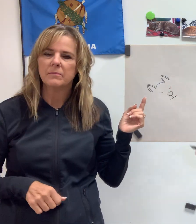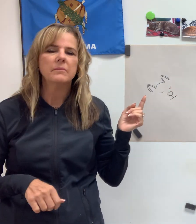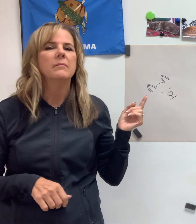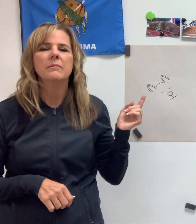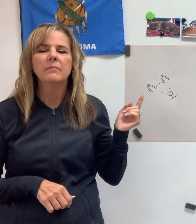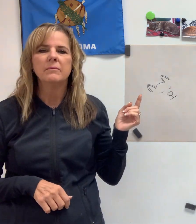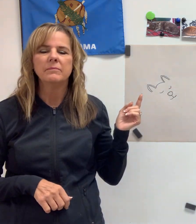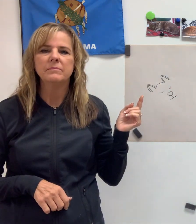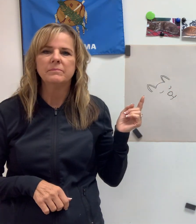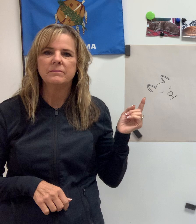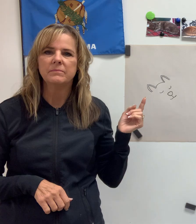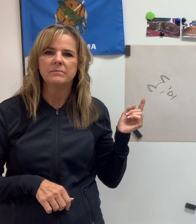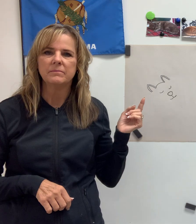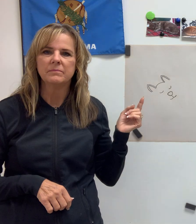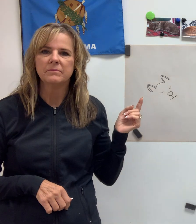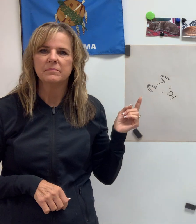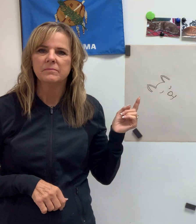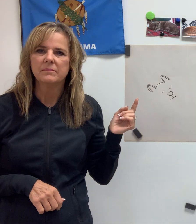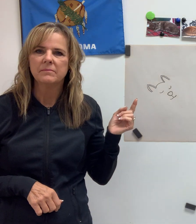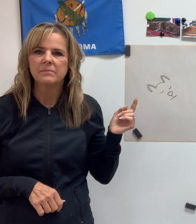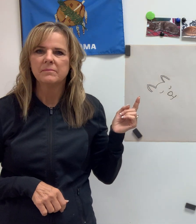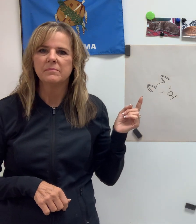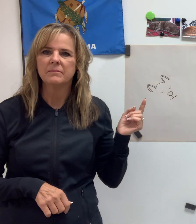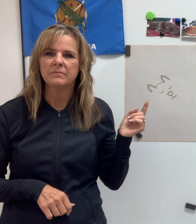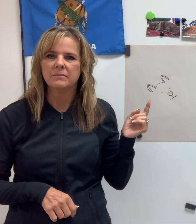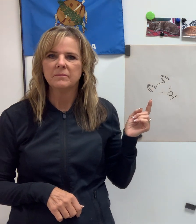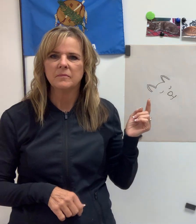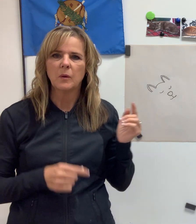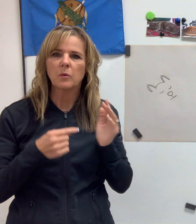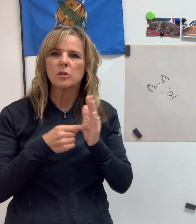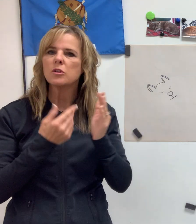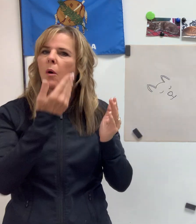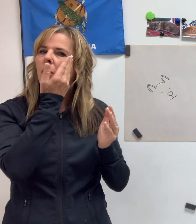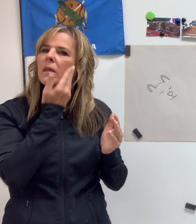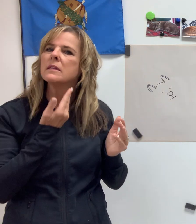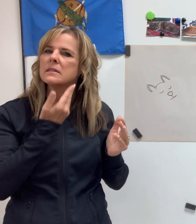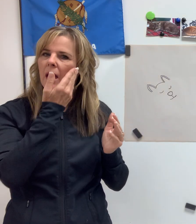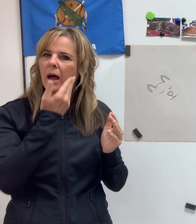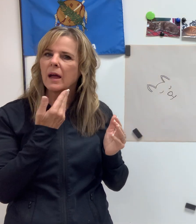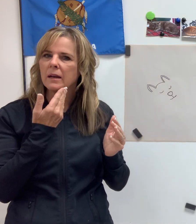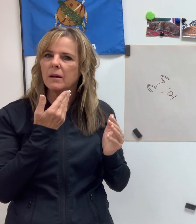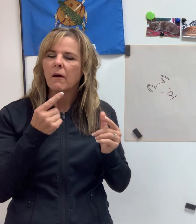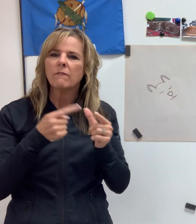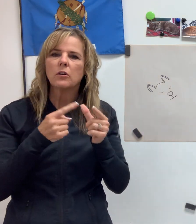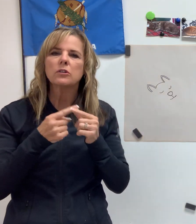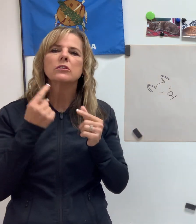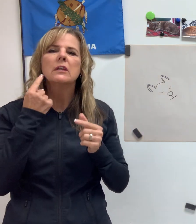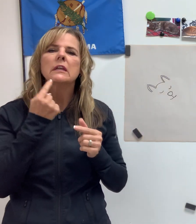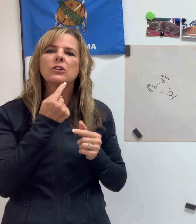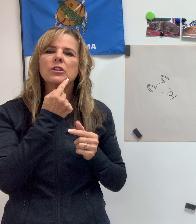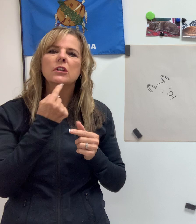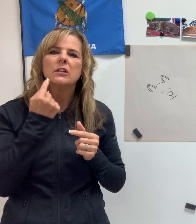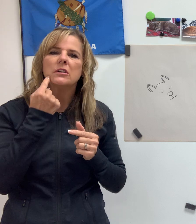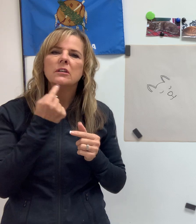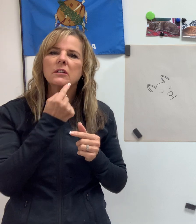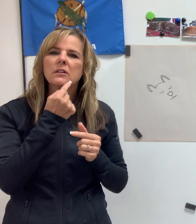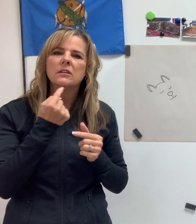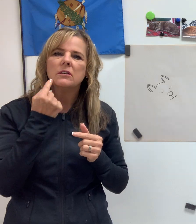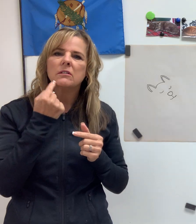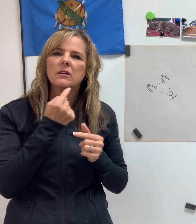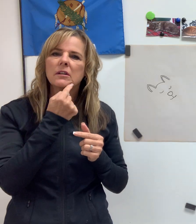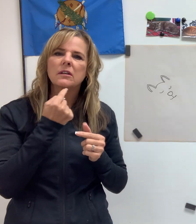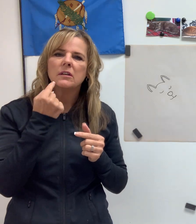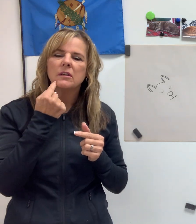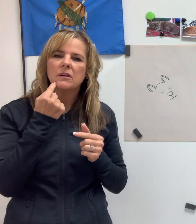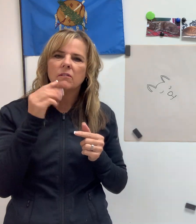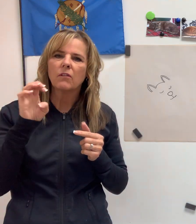top of his head. And then we're going to show the side of the face. But first, we're going to show the chin. We're going to make just a little curve line right